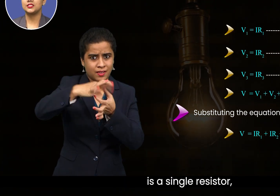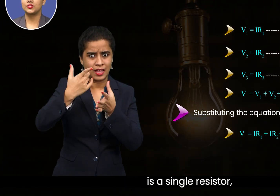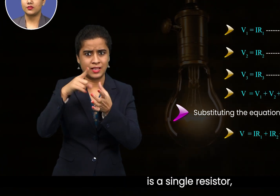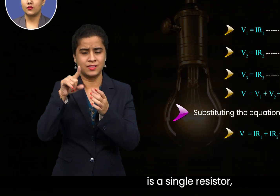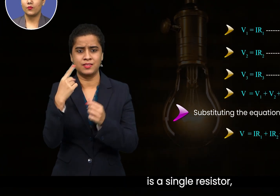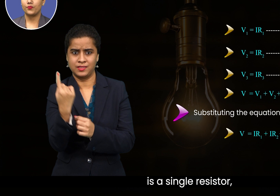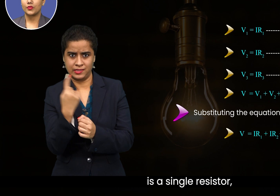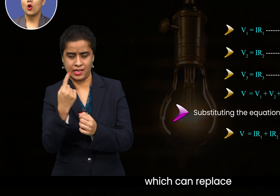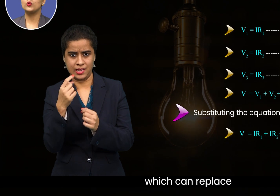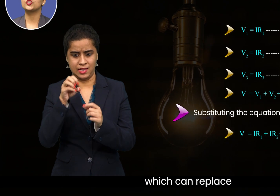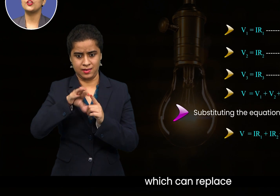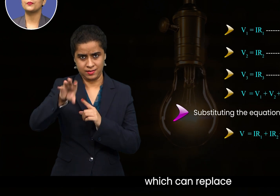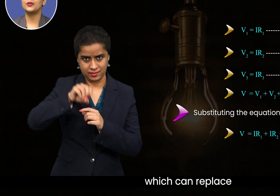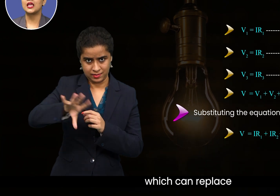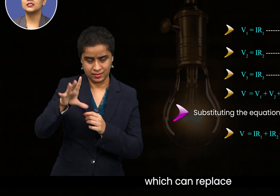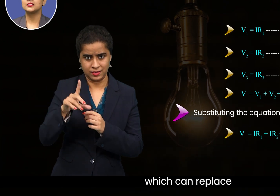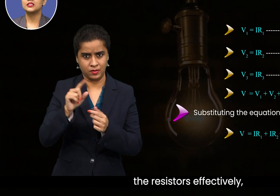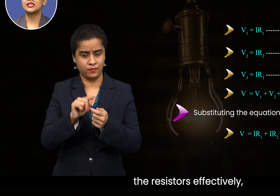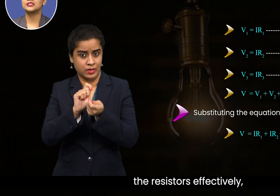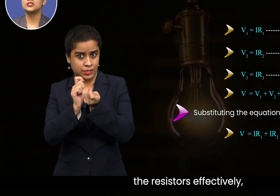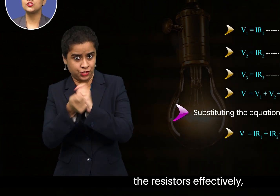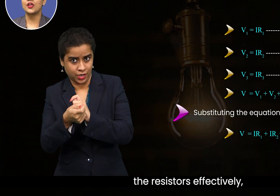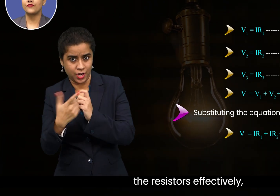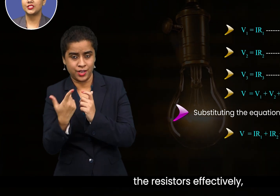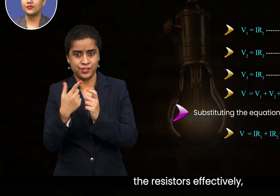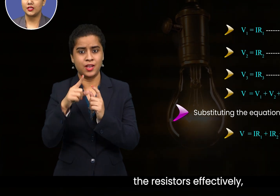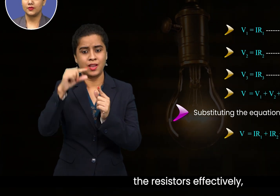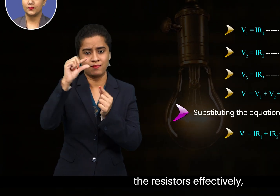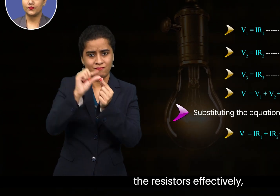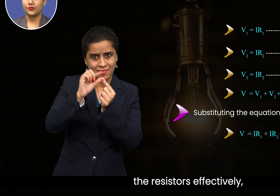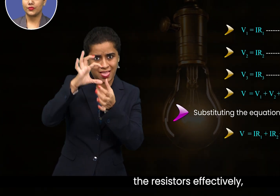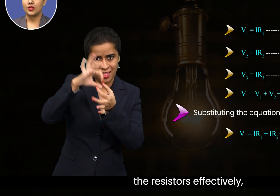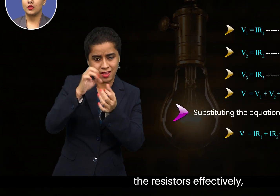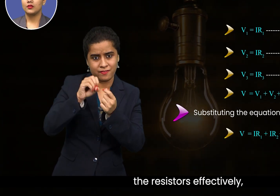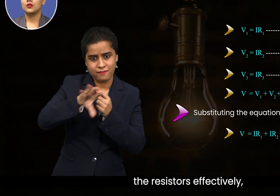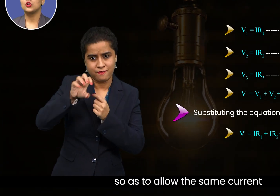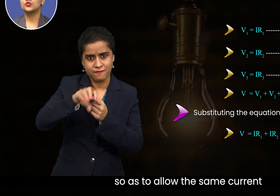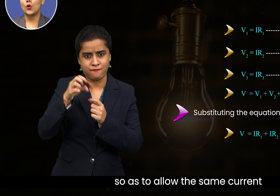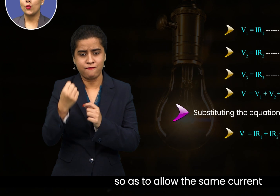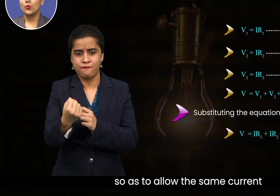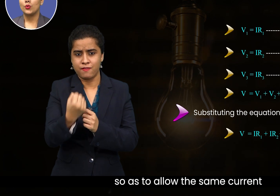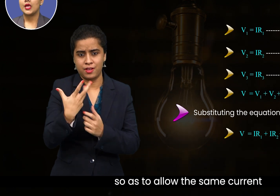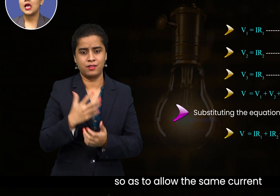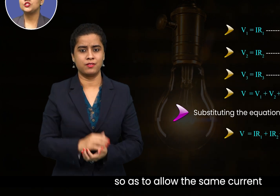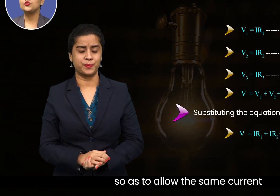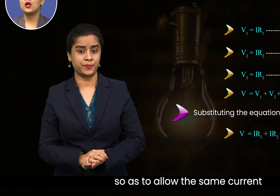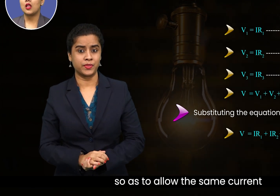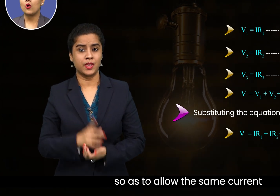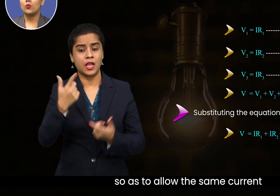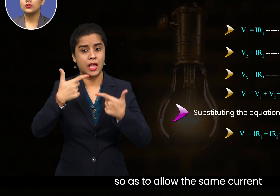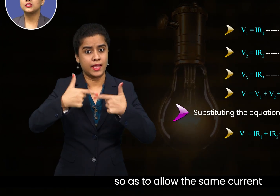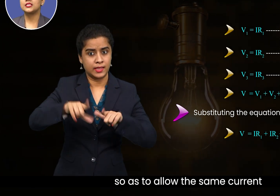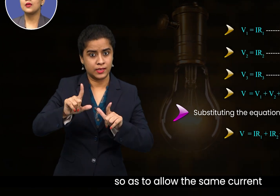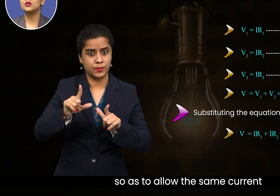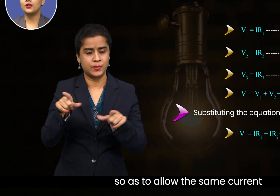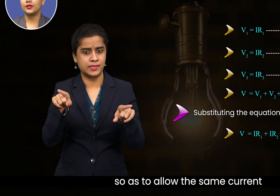single resistor which can replace the resistor effectively, so as to